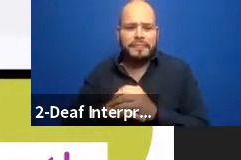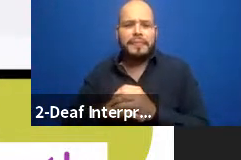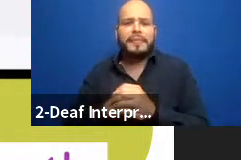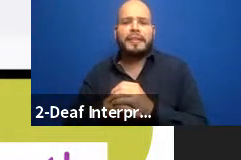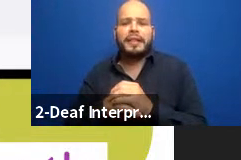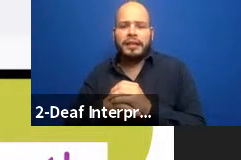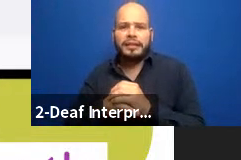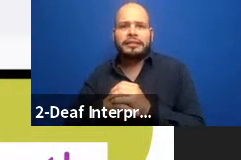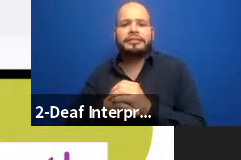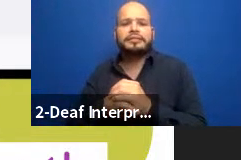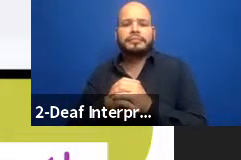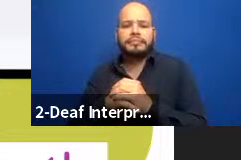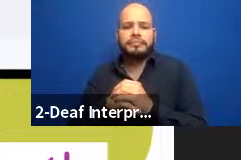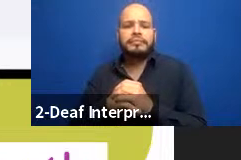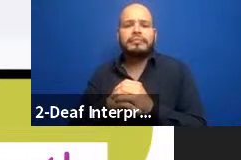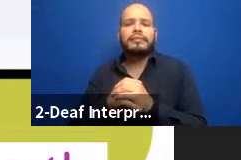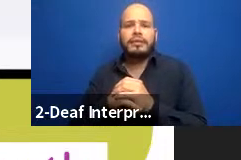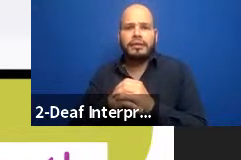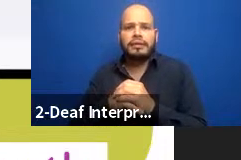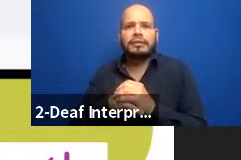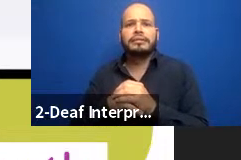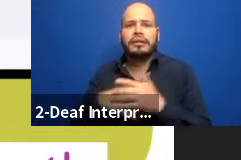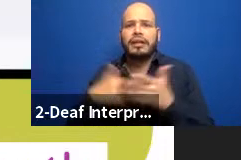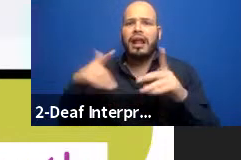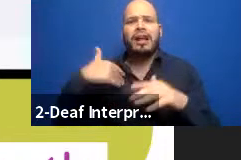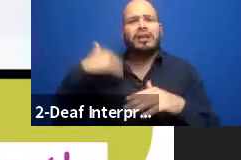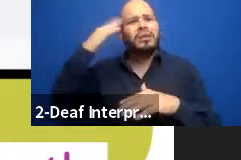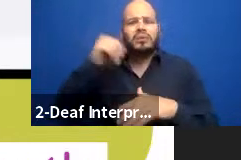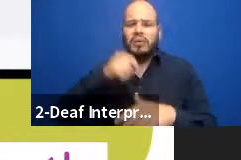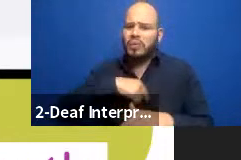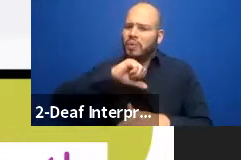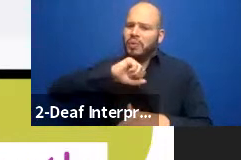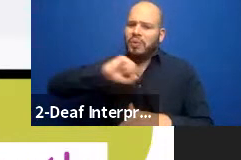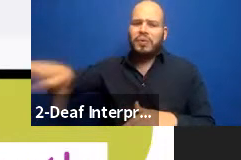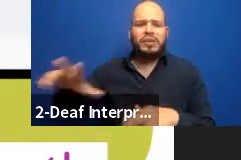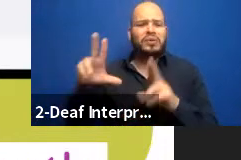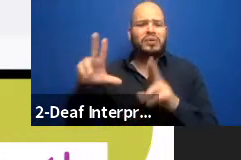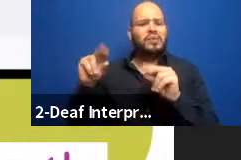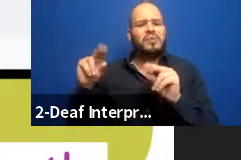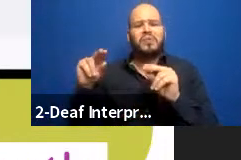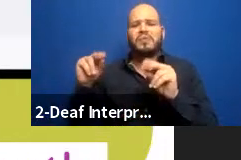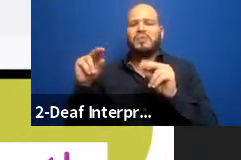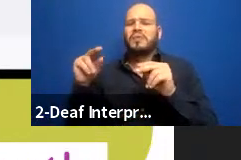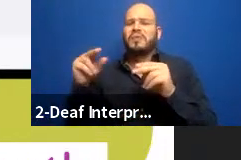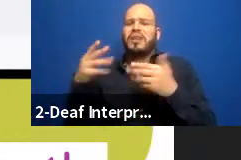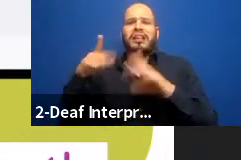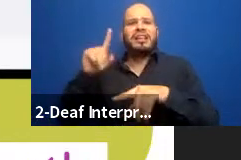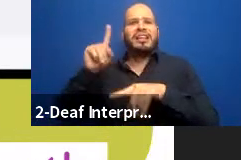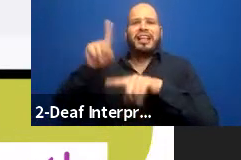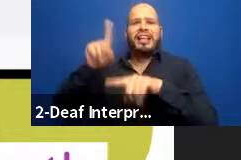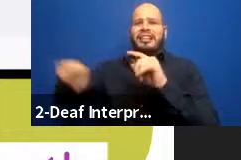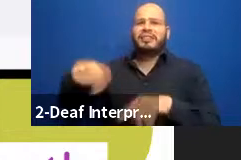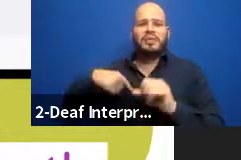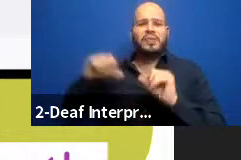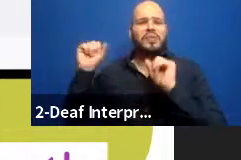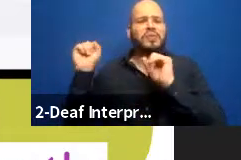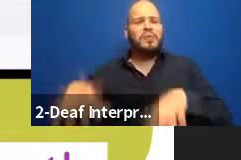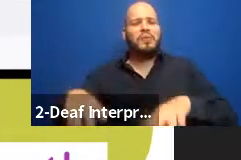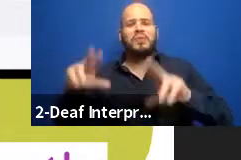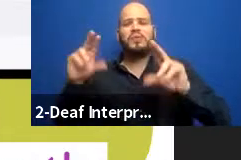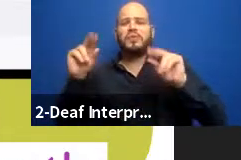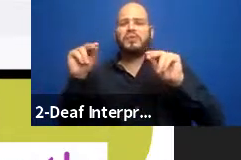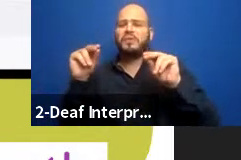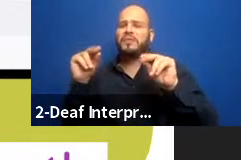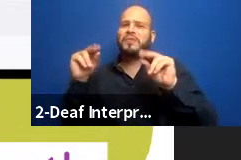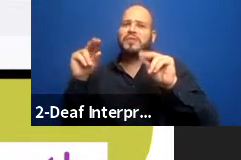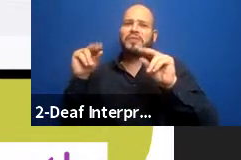can't throw us away. No, let them know they can't throw us away. No, let them know they can't throw us away. Ay. No one